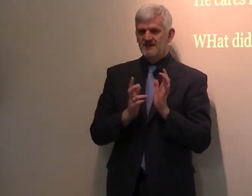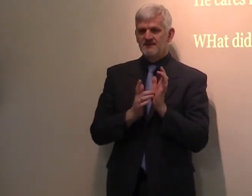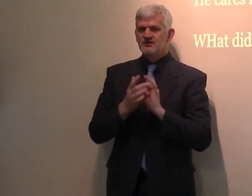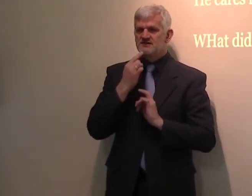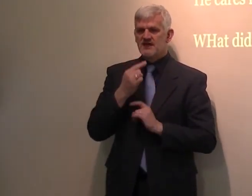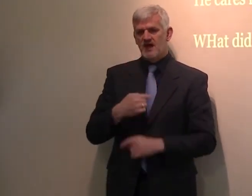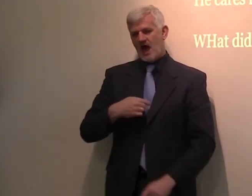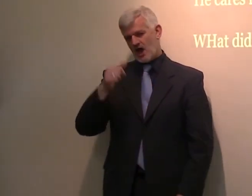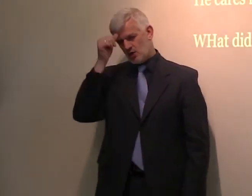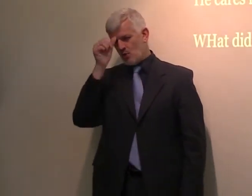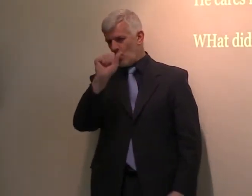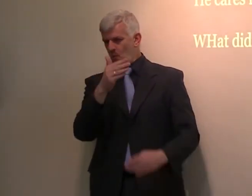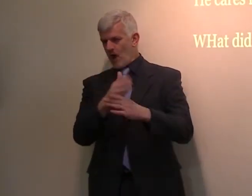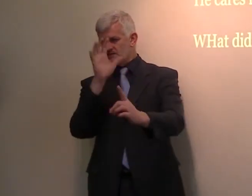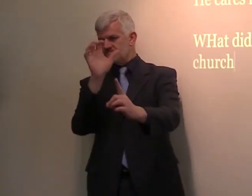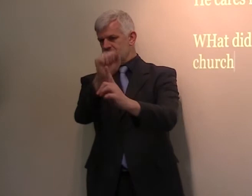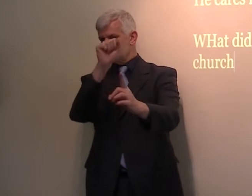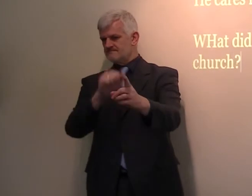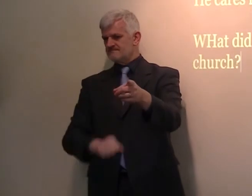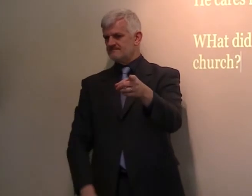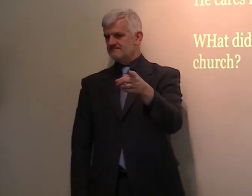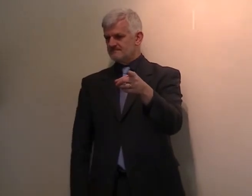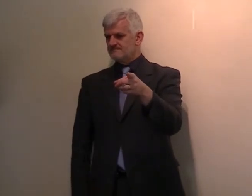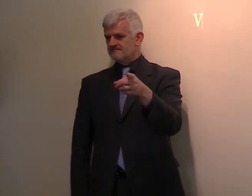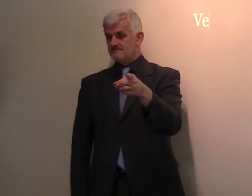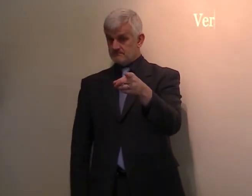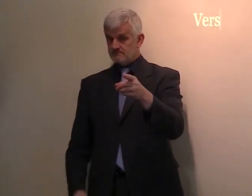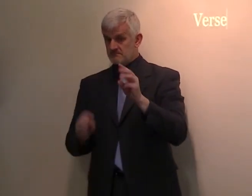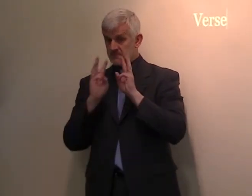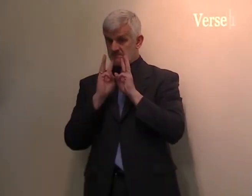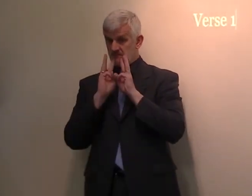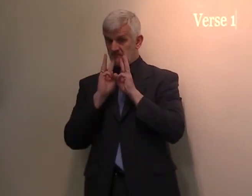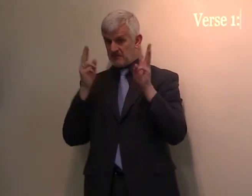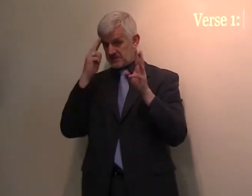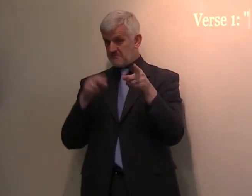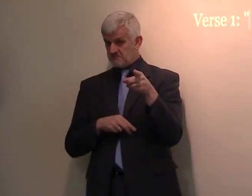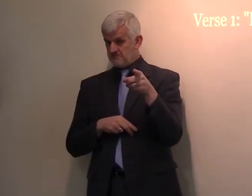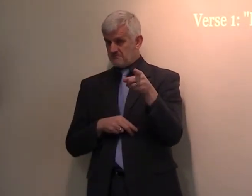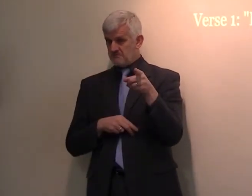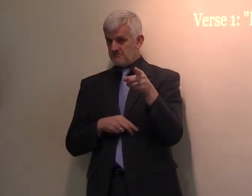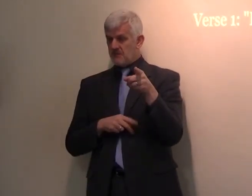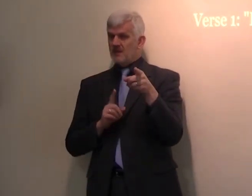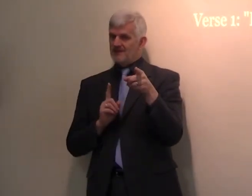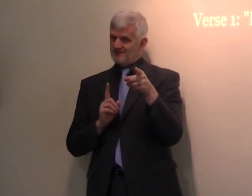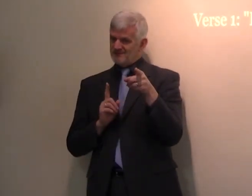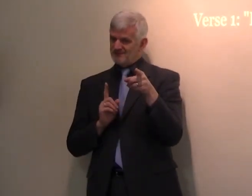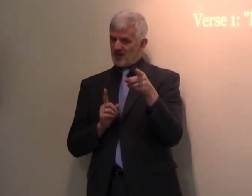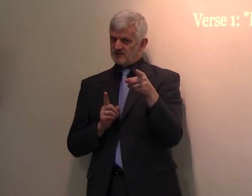works, that thou hast a name, that thou livest, but art dead.